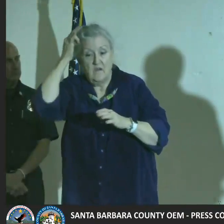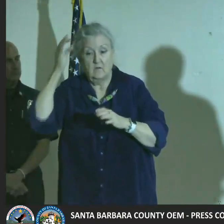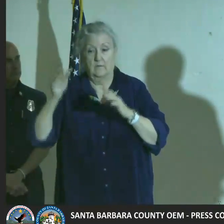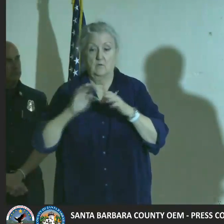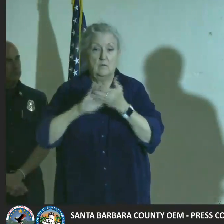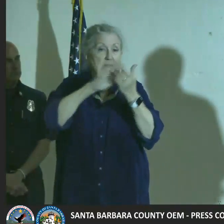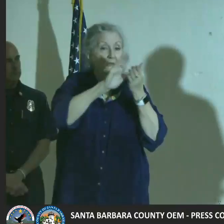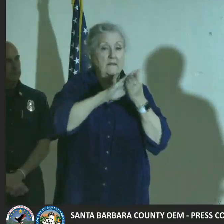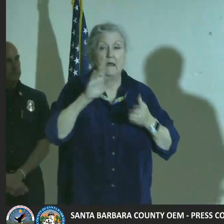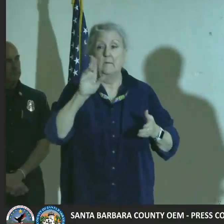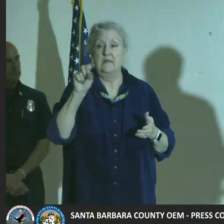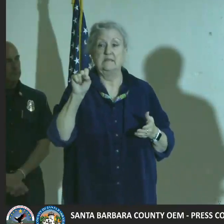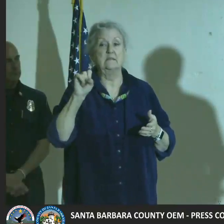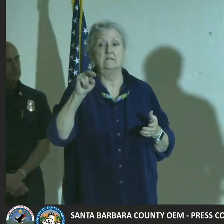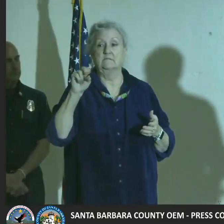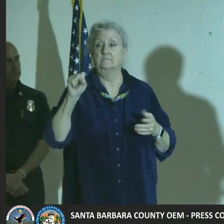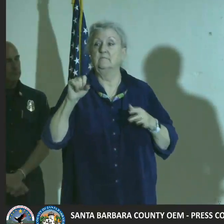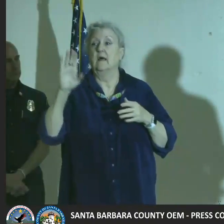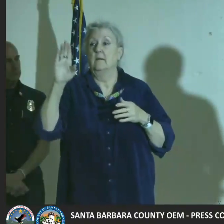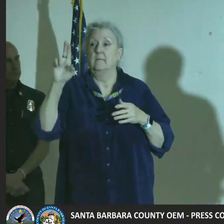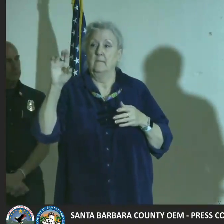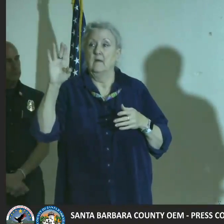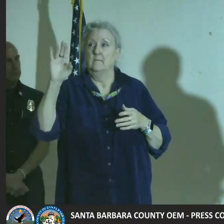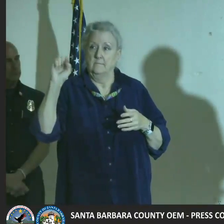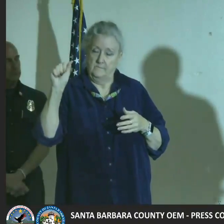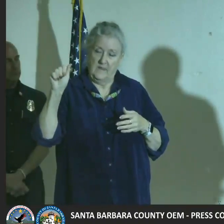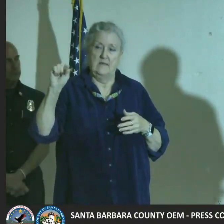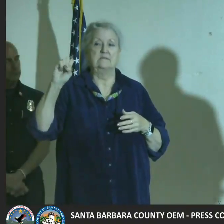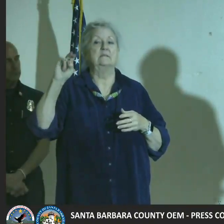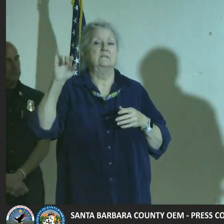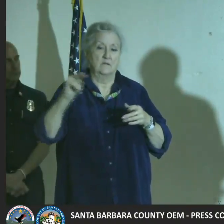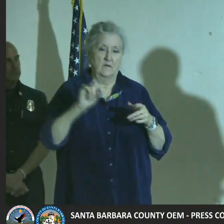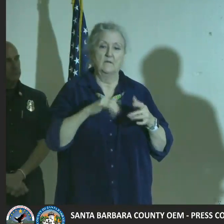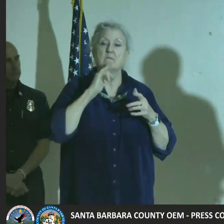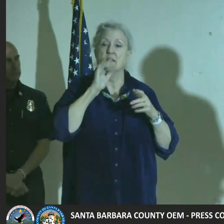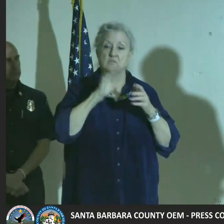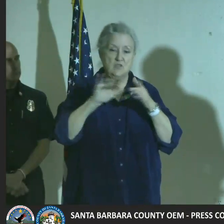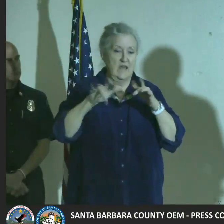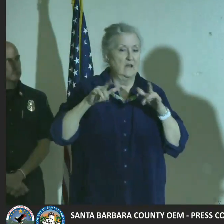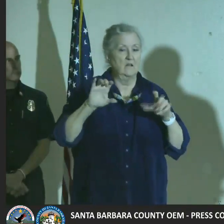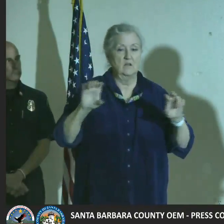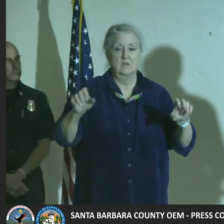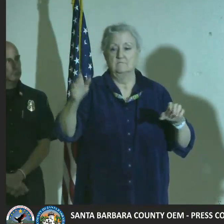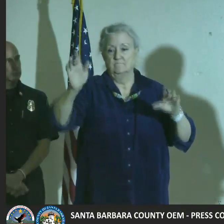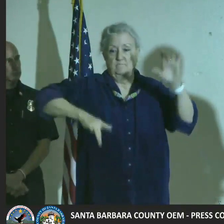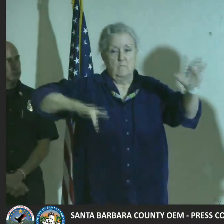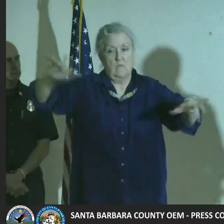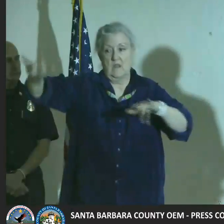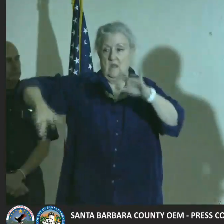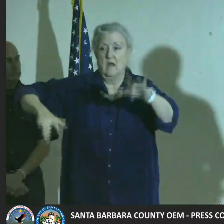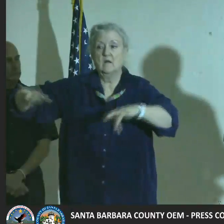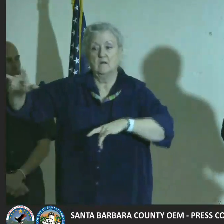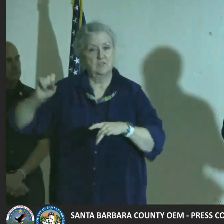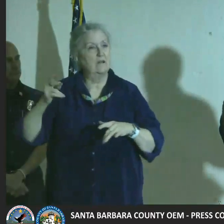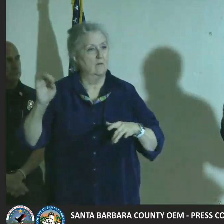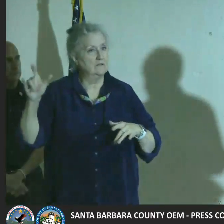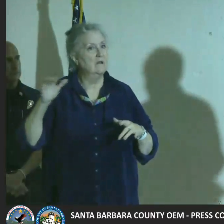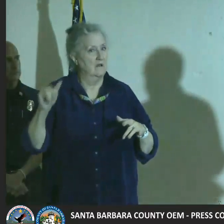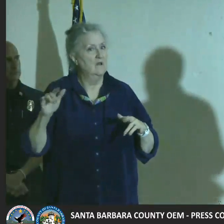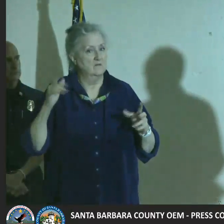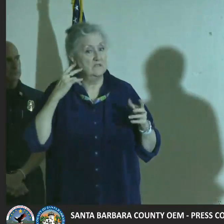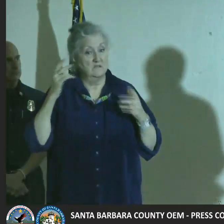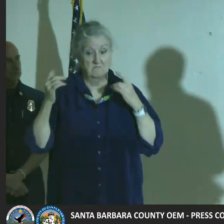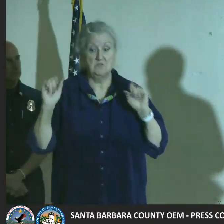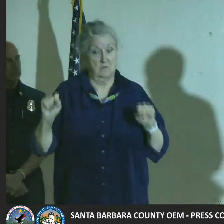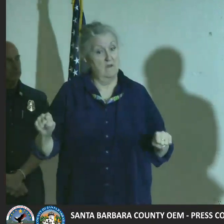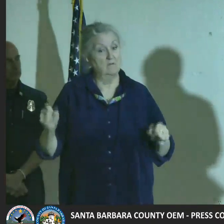the basin and the channels, that if we do see that kind of rainfall, that the infrastructure should be able to handle that and keep it